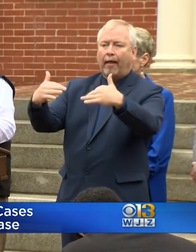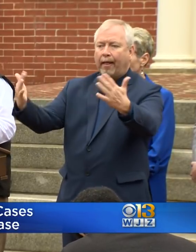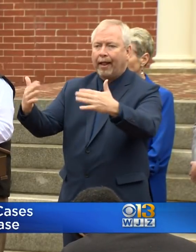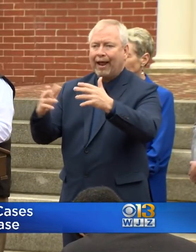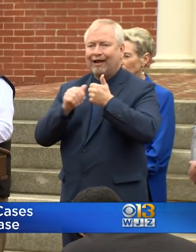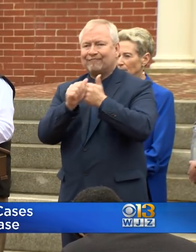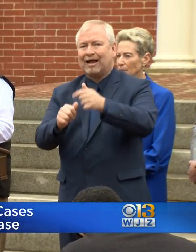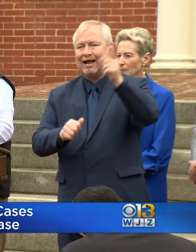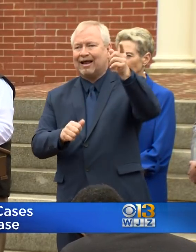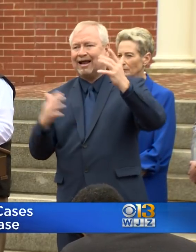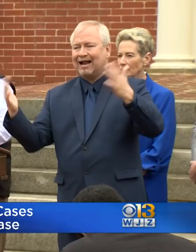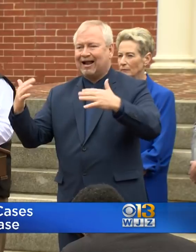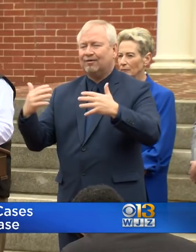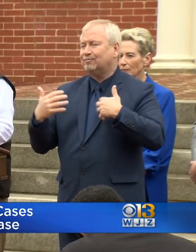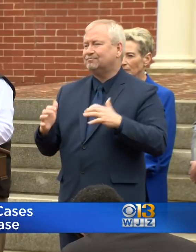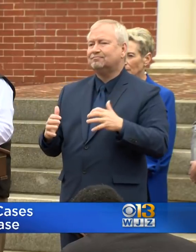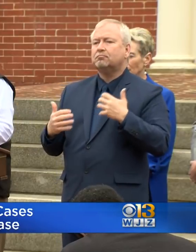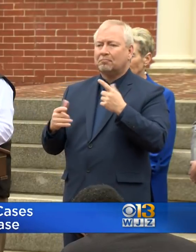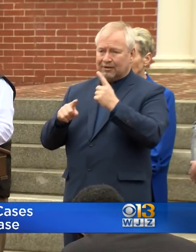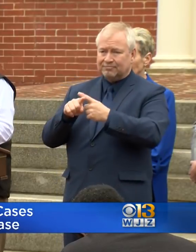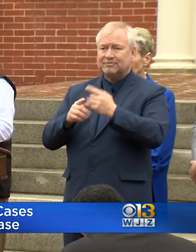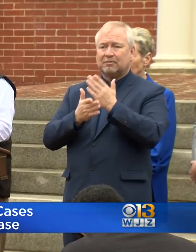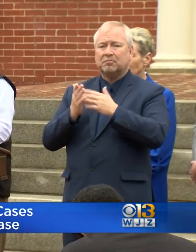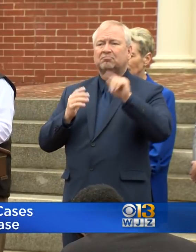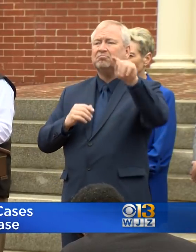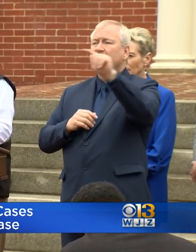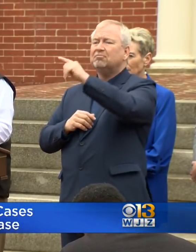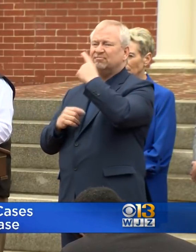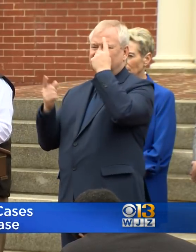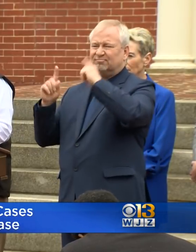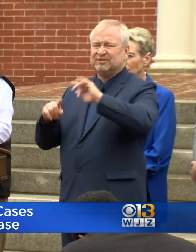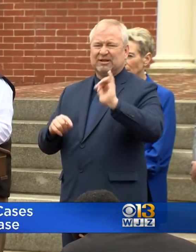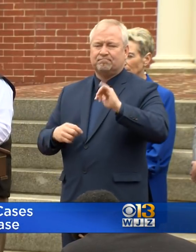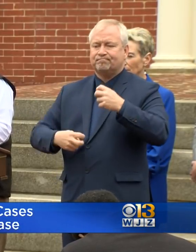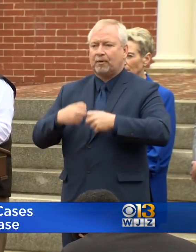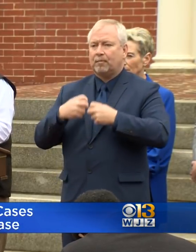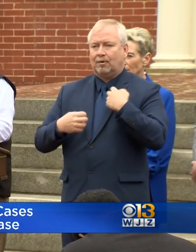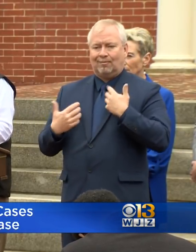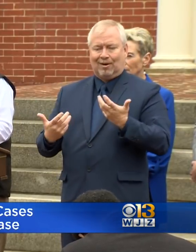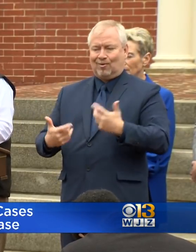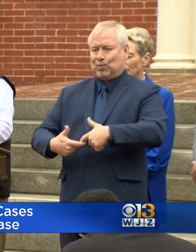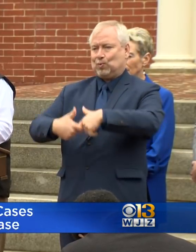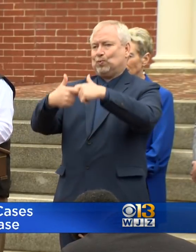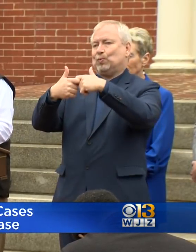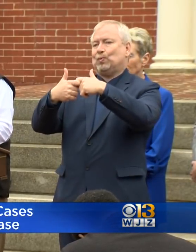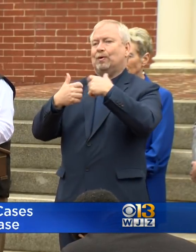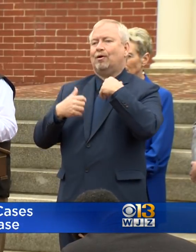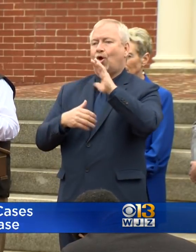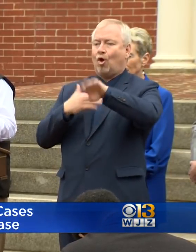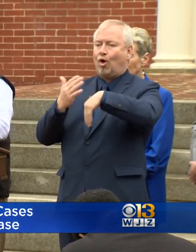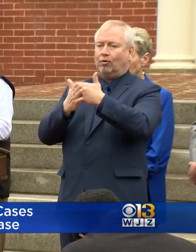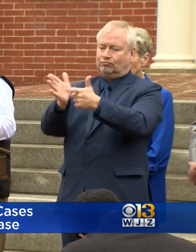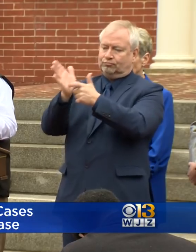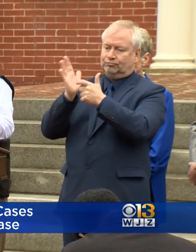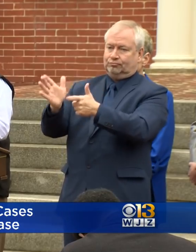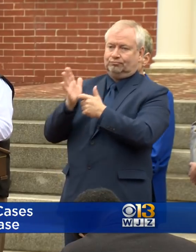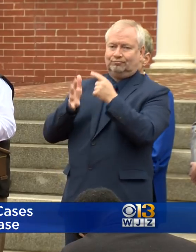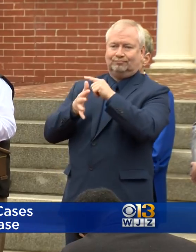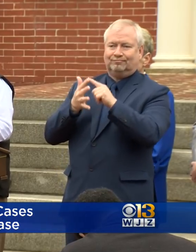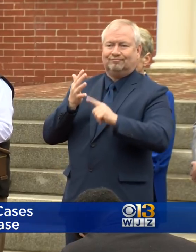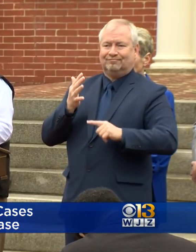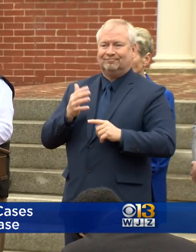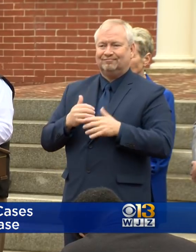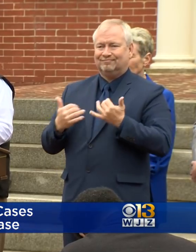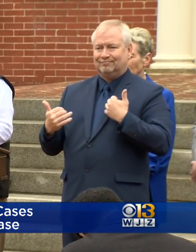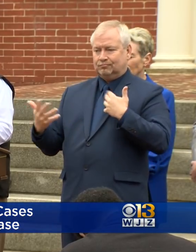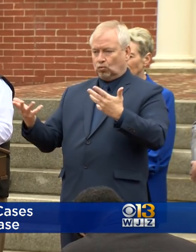And other governors all agreed and said, yes, that's a big problem for all of us. So just asking to push the pause button on all these things that require interaction with